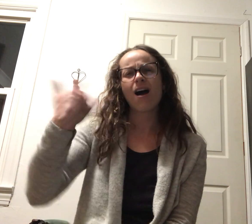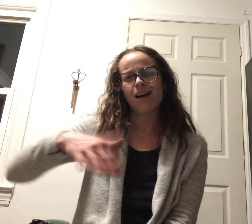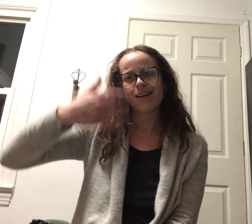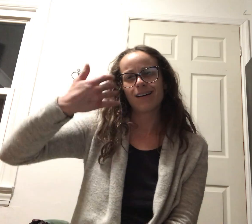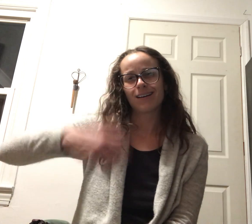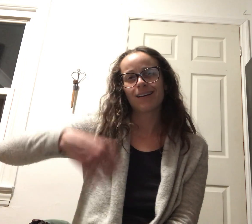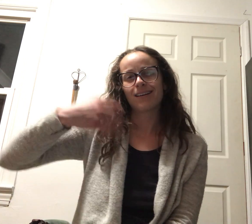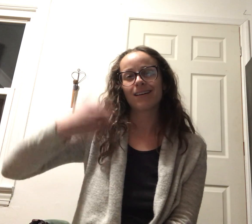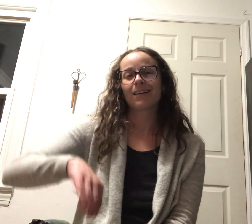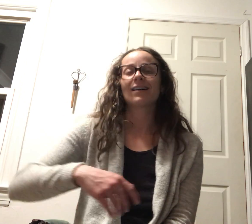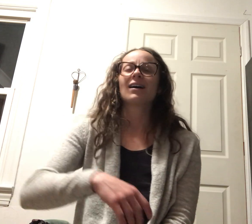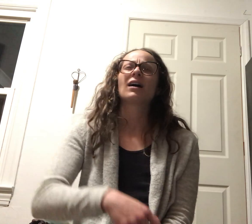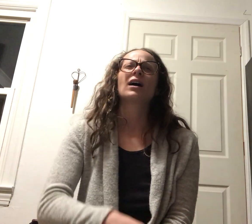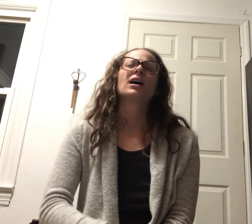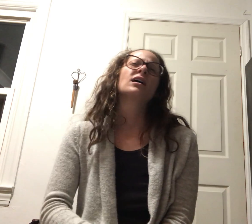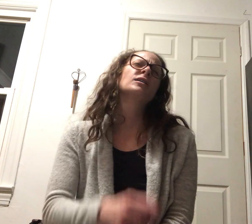Do you roast pumpkin seeds?